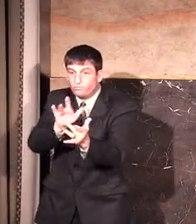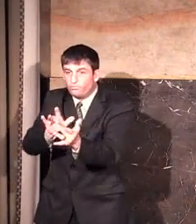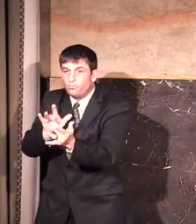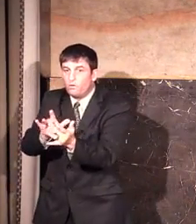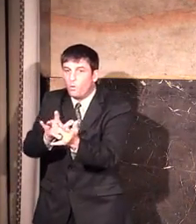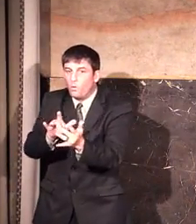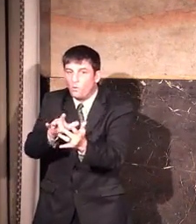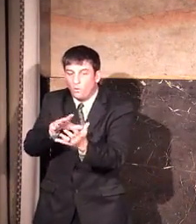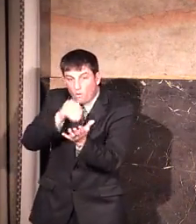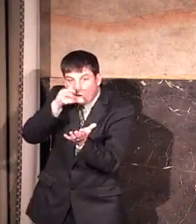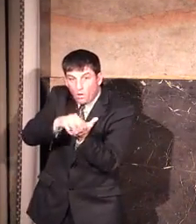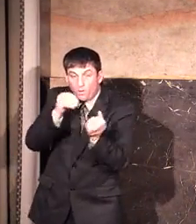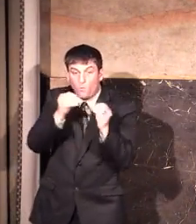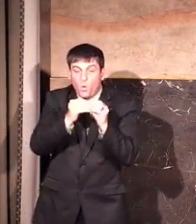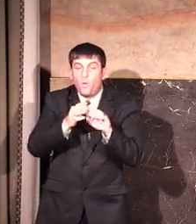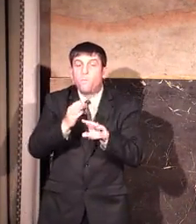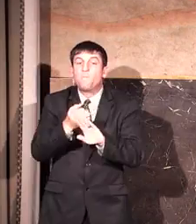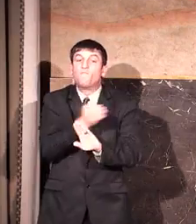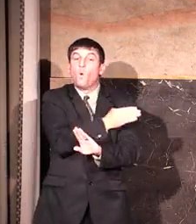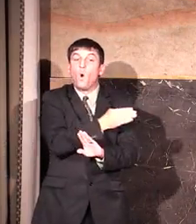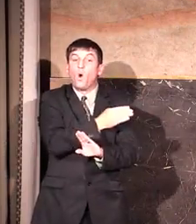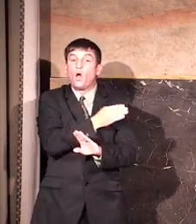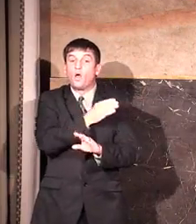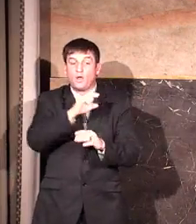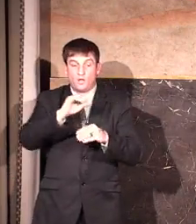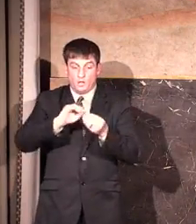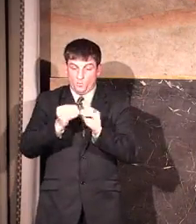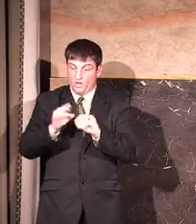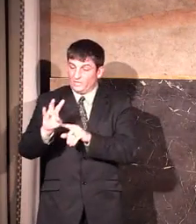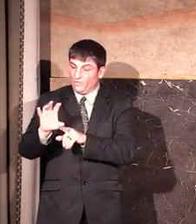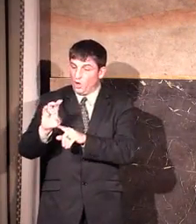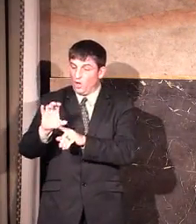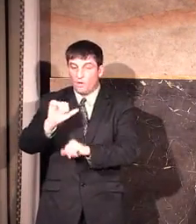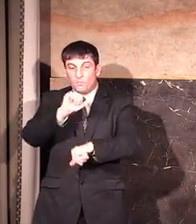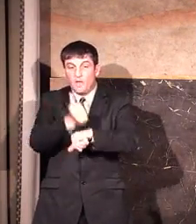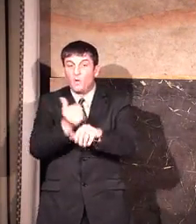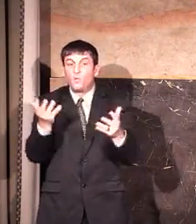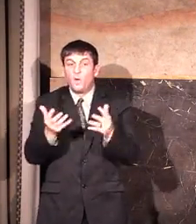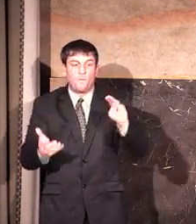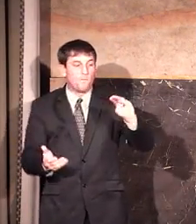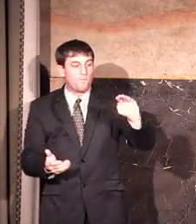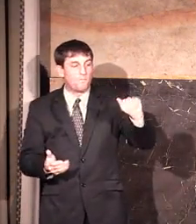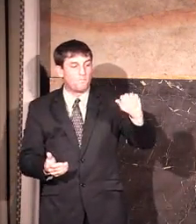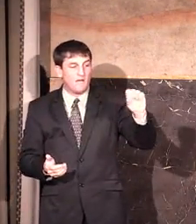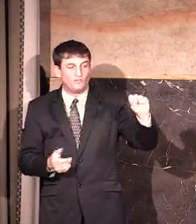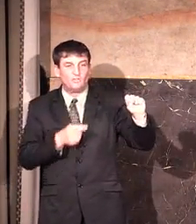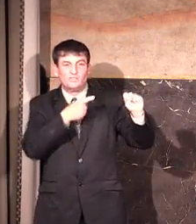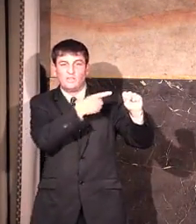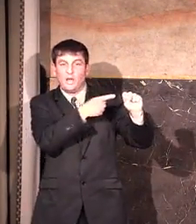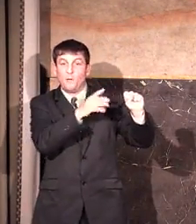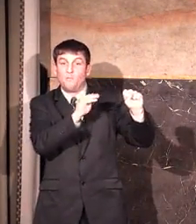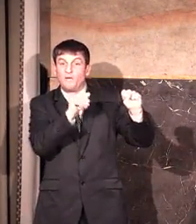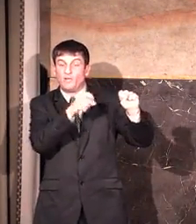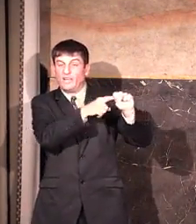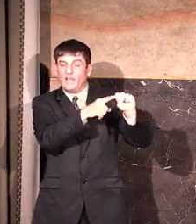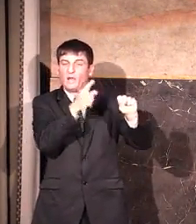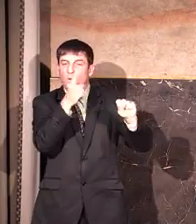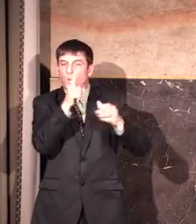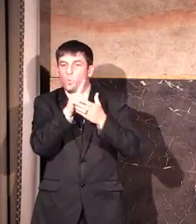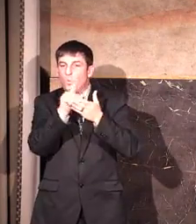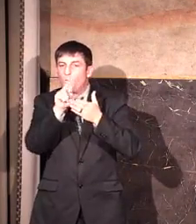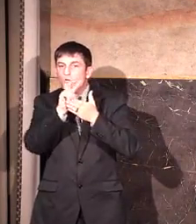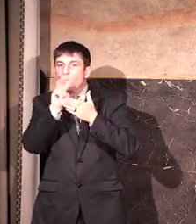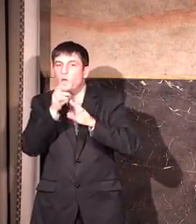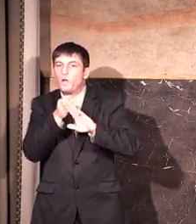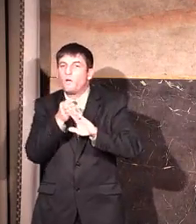Previously we had the number 700, and it was really based at looking at, again, the Massachusetts model. They're about a week or two ahead of us, looking at how many